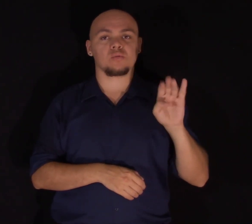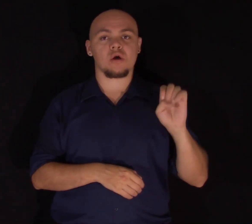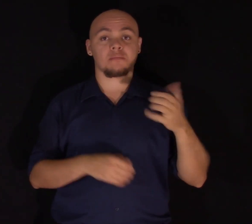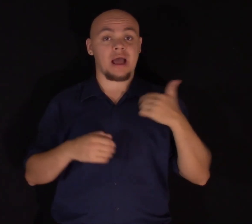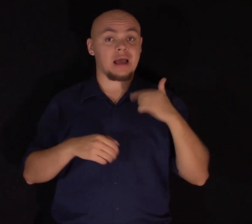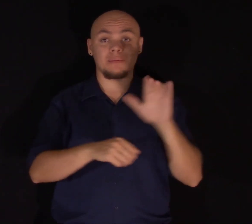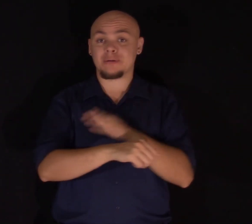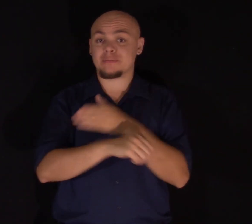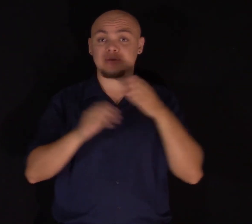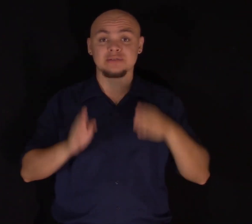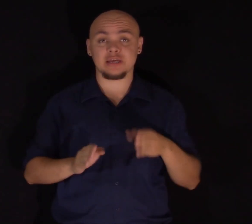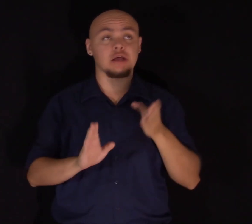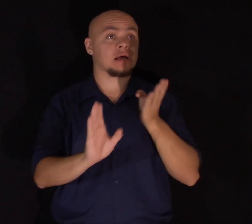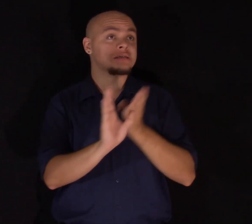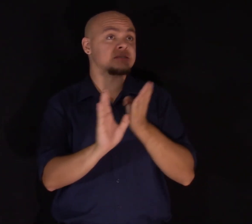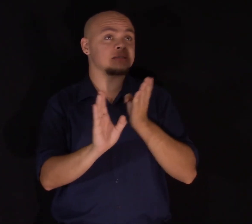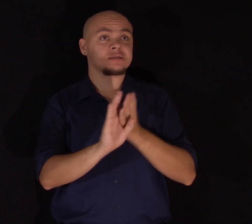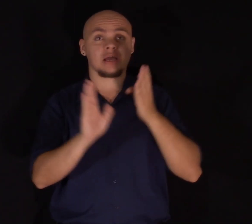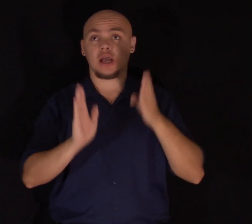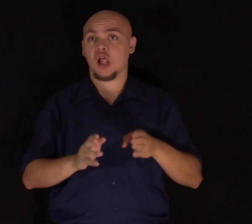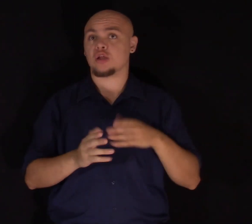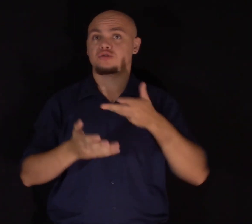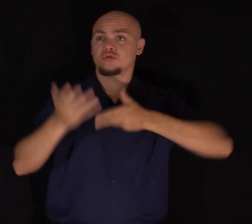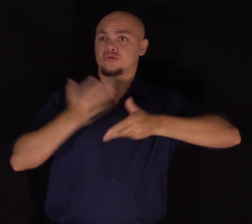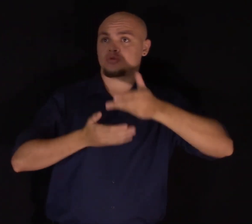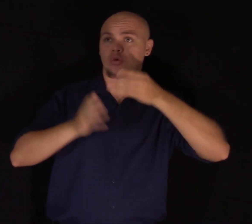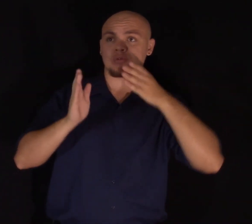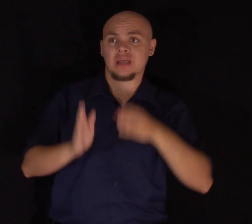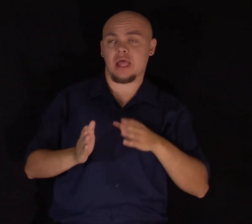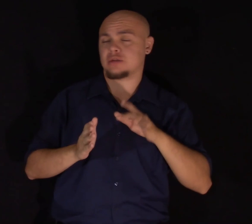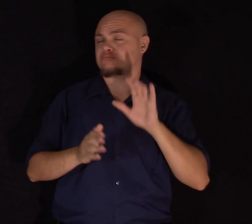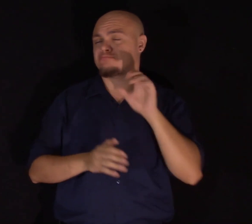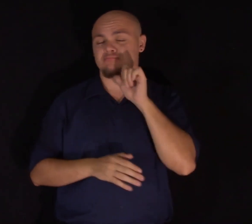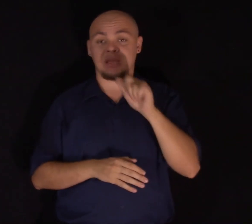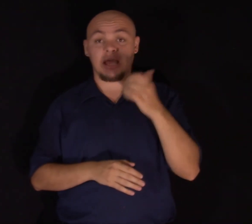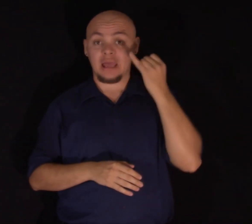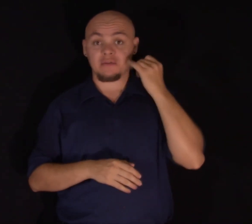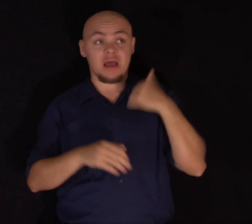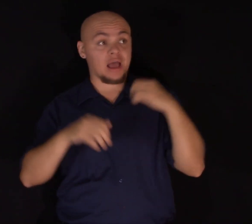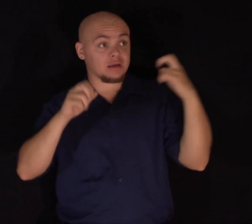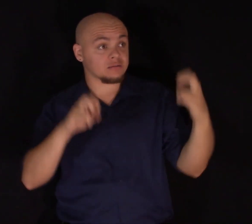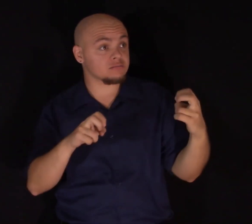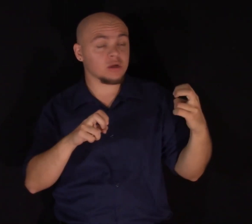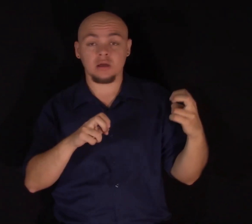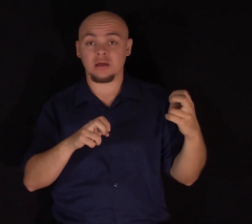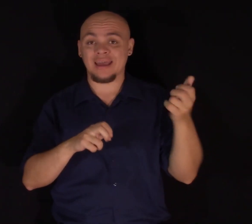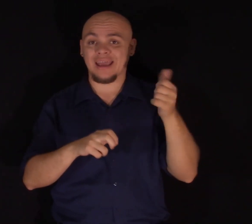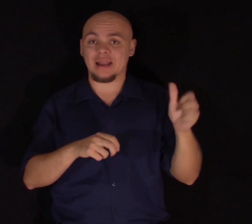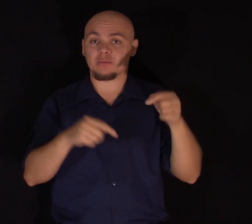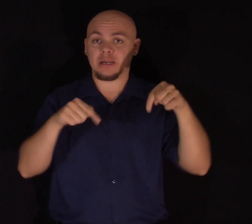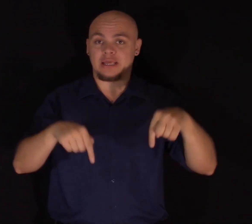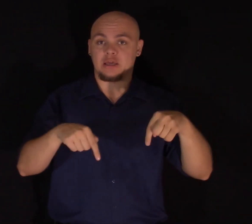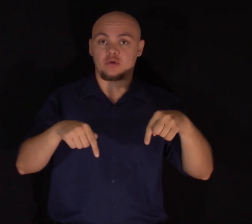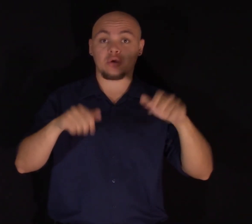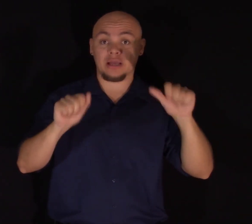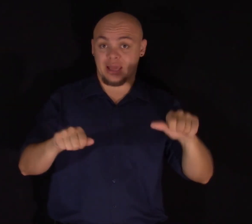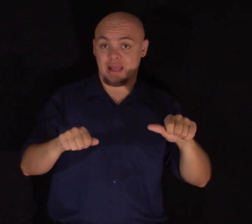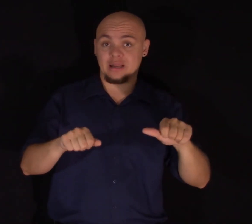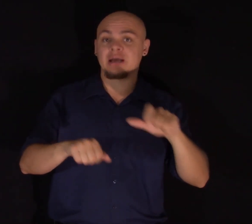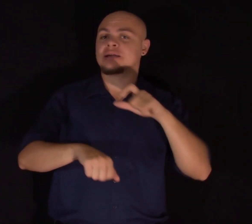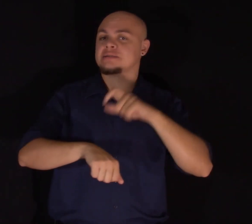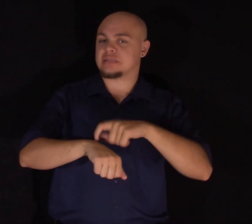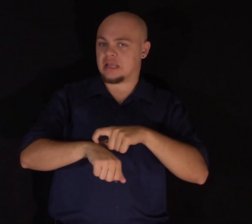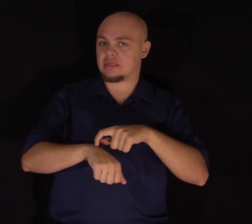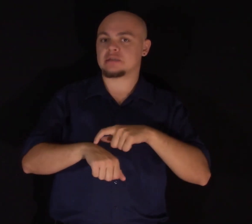not a psychologist or sociologist. If I can do that, anybody in here can do that. Take the time to sit